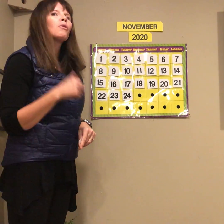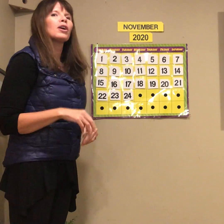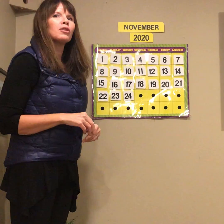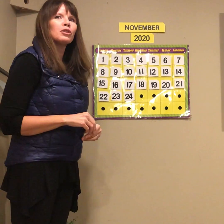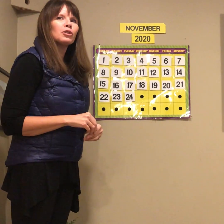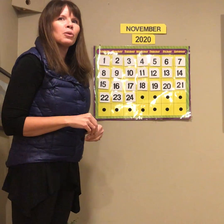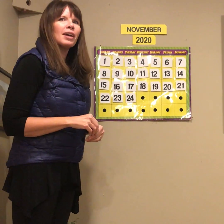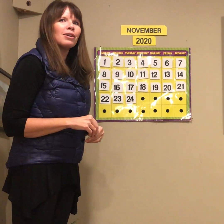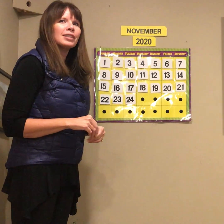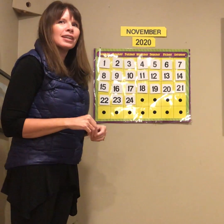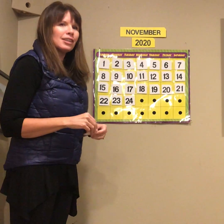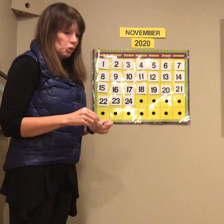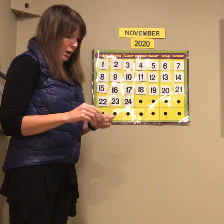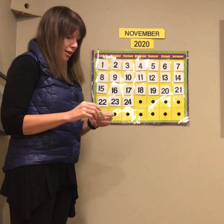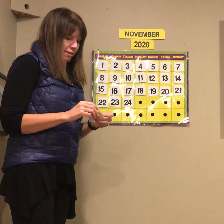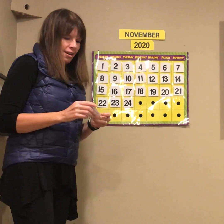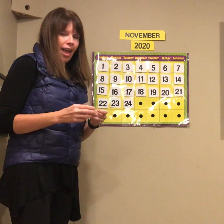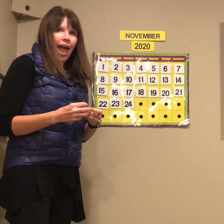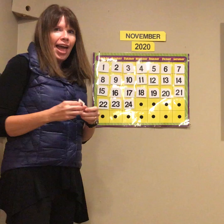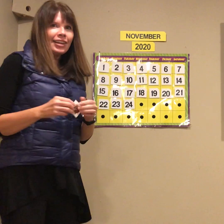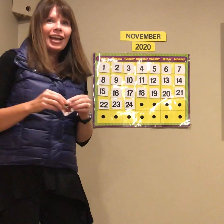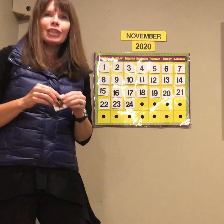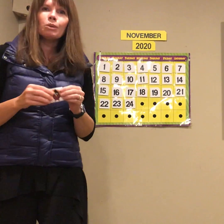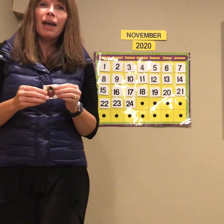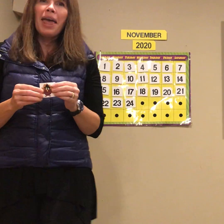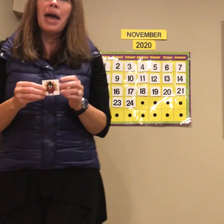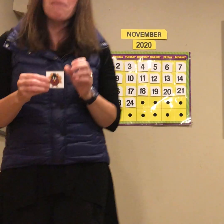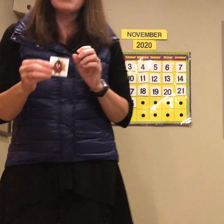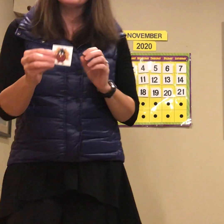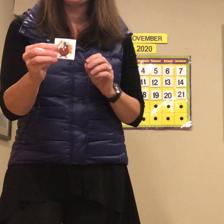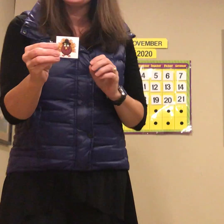November 24th, 2020. And guess what happens in